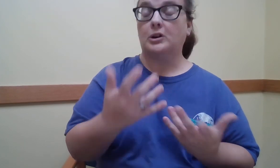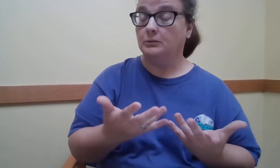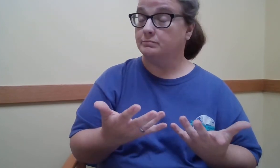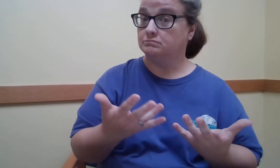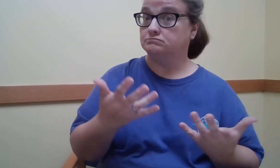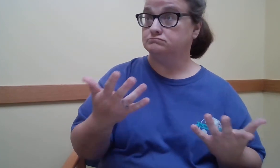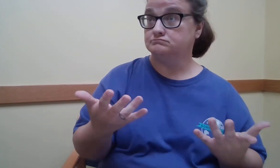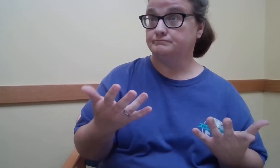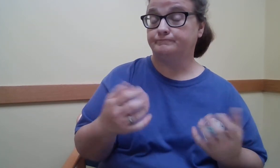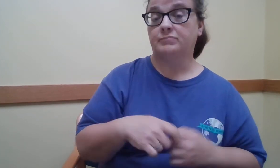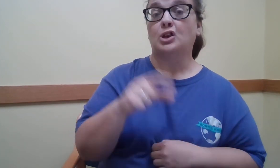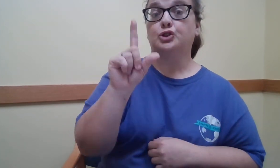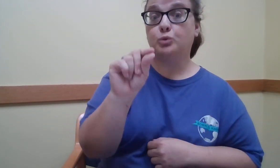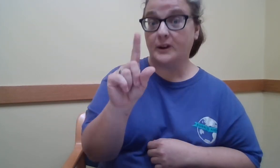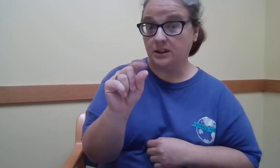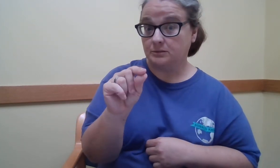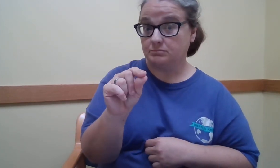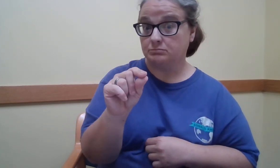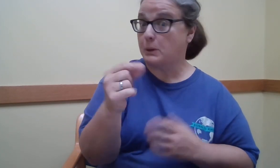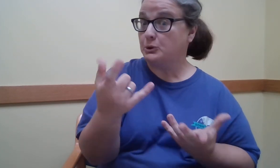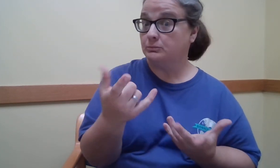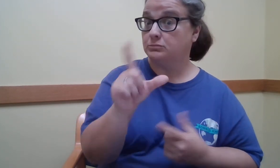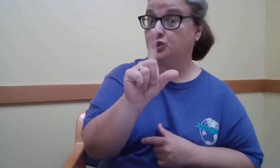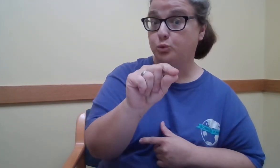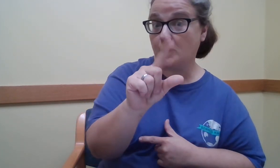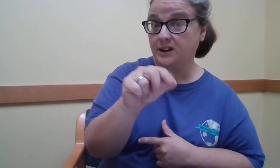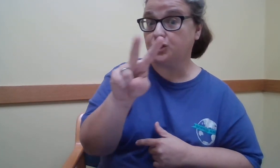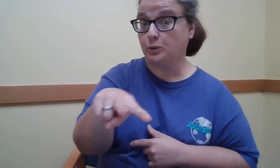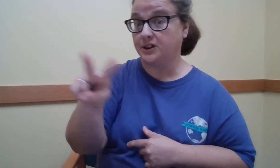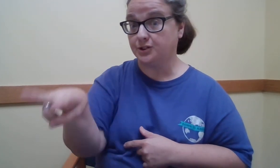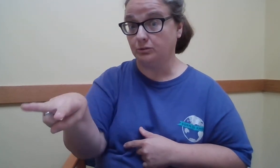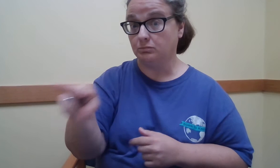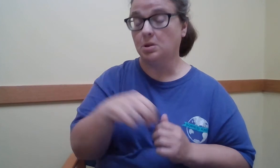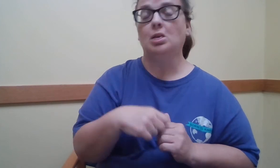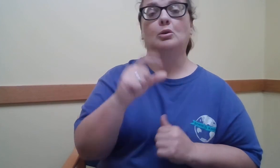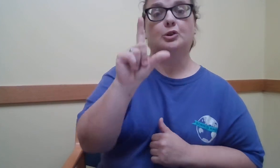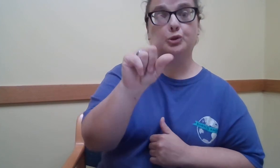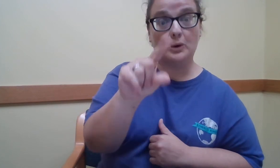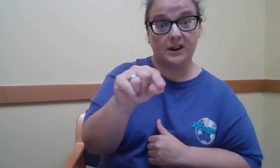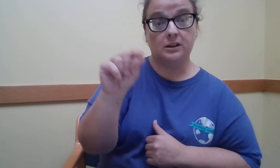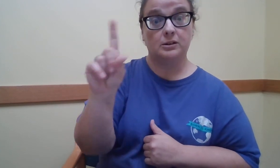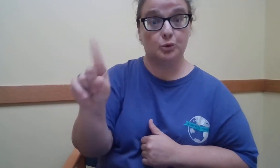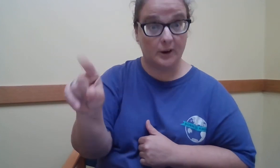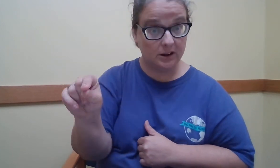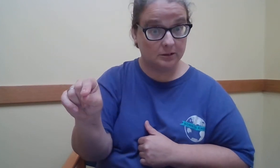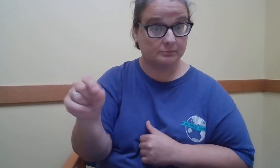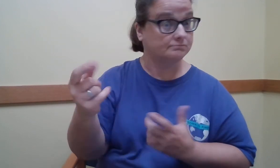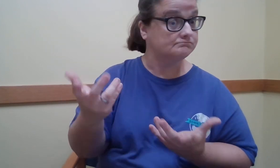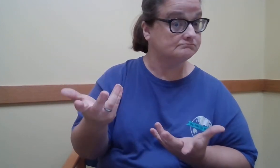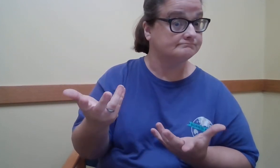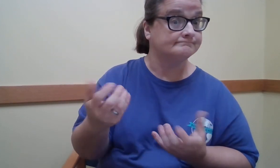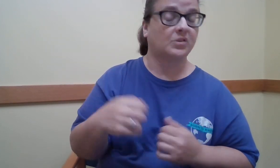or 20, remember? 2022 or 2020,